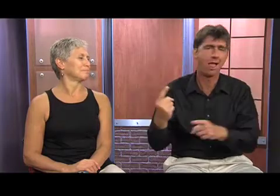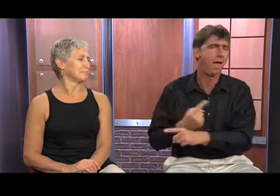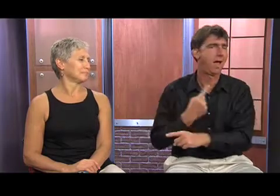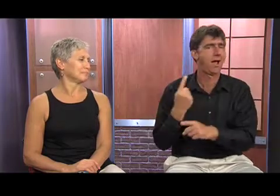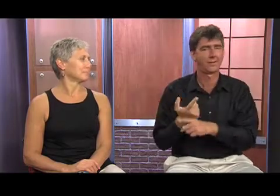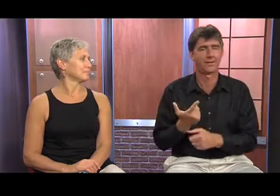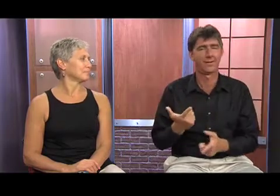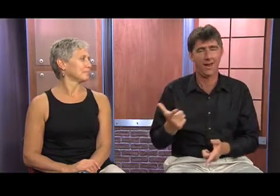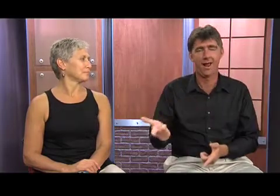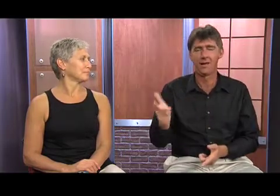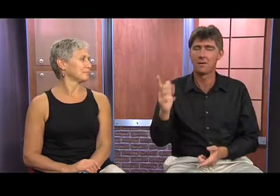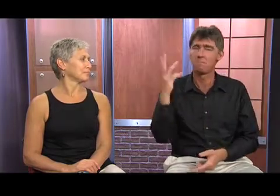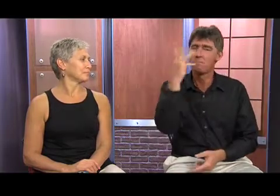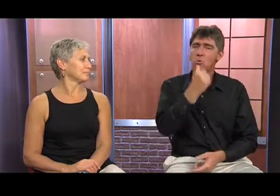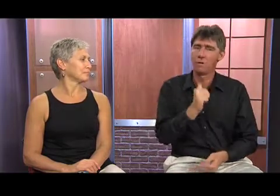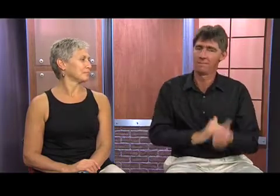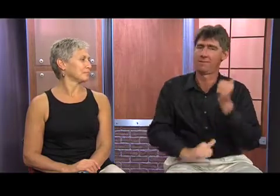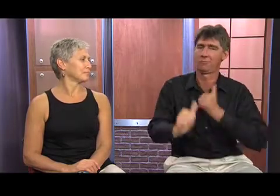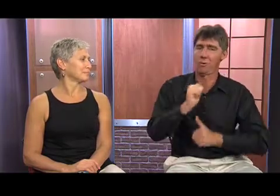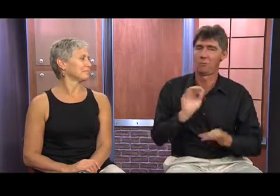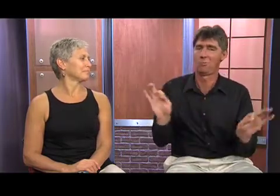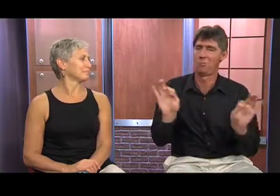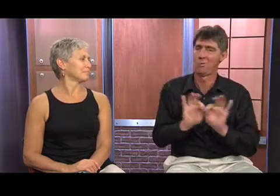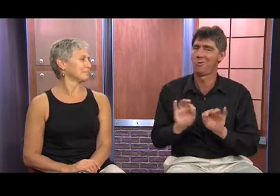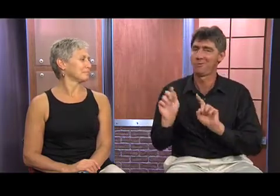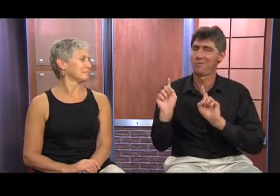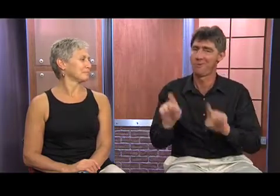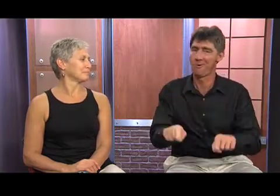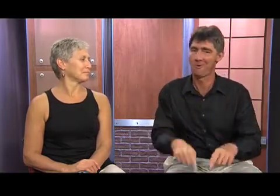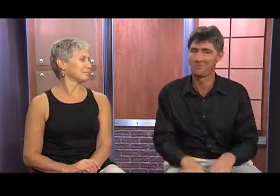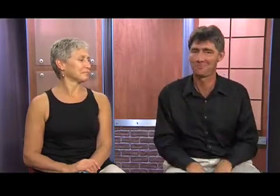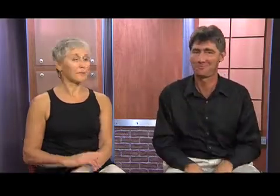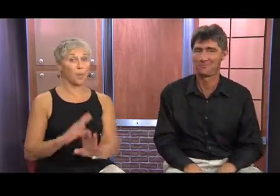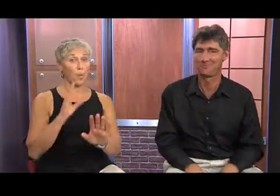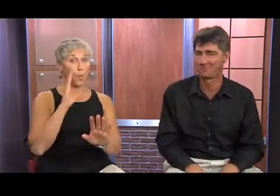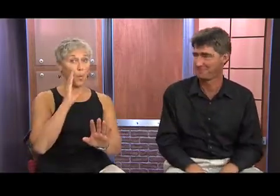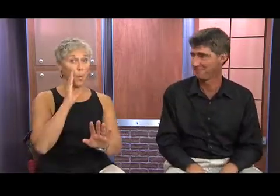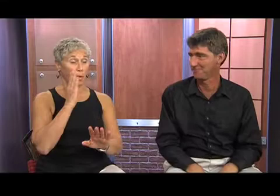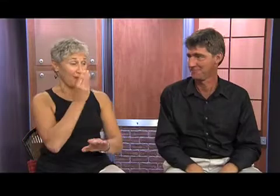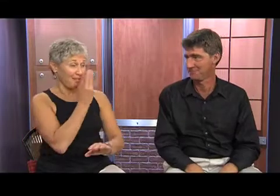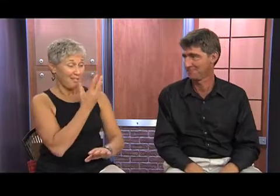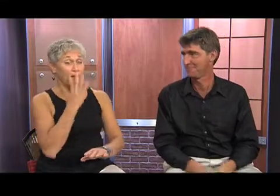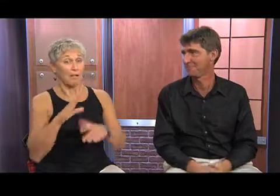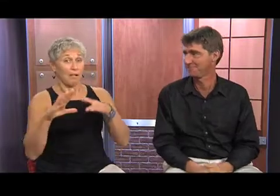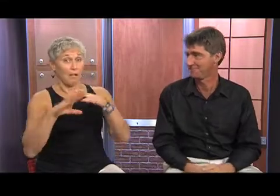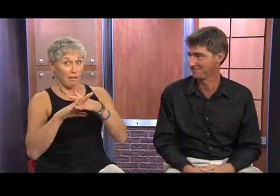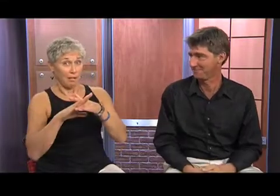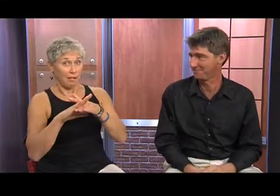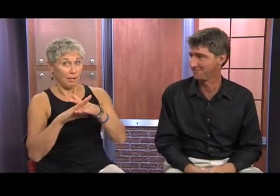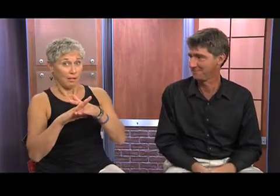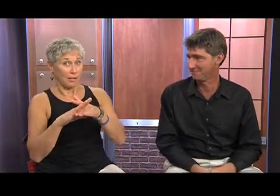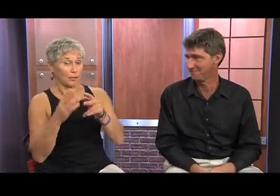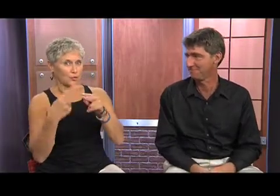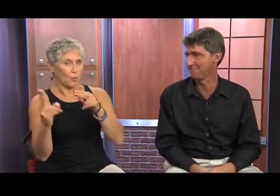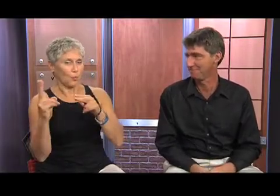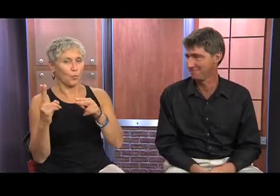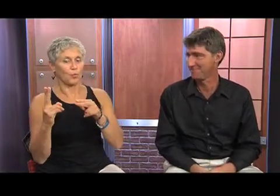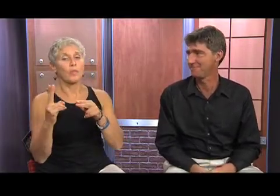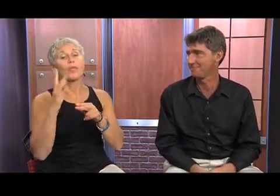indeed. Totally. So, you know what? We need to go to a quick break. So if everybody could stay tuned, we're going to come back and we're going to talk more about what's